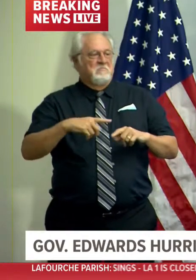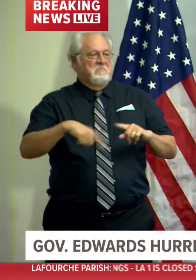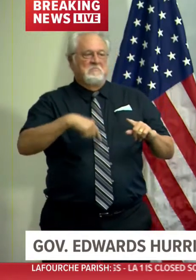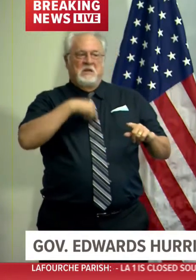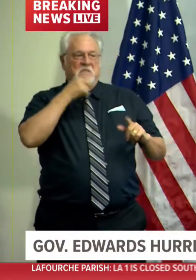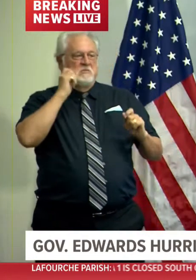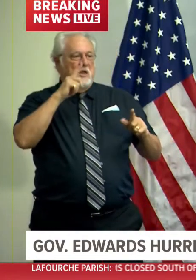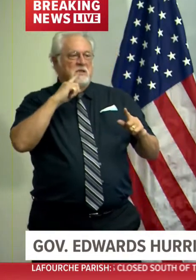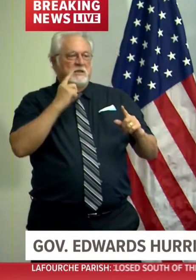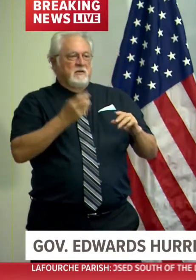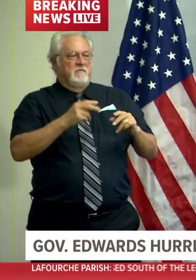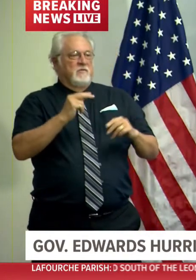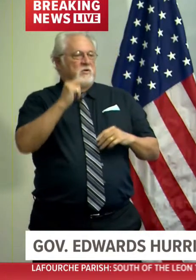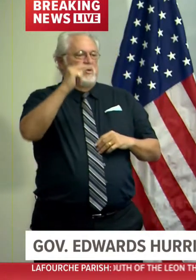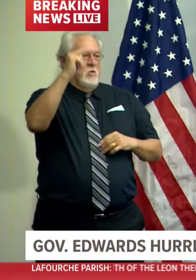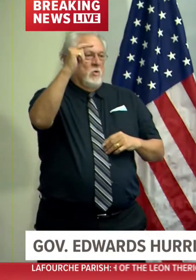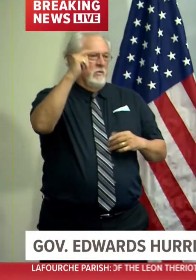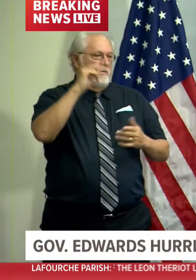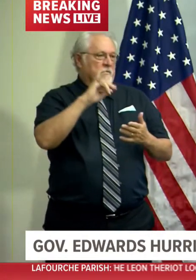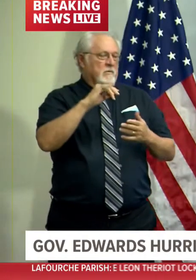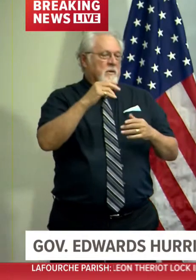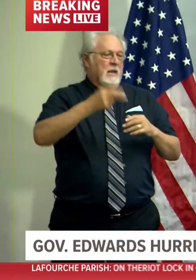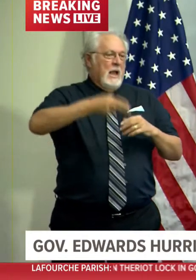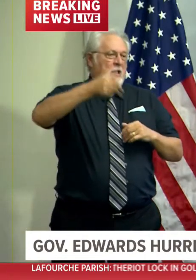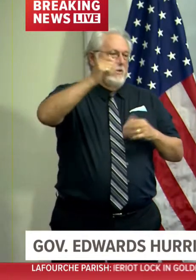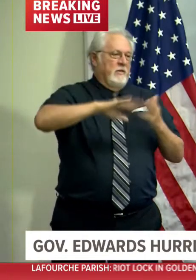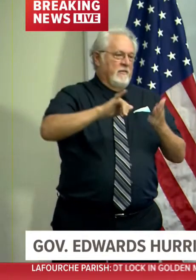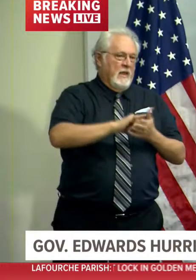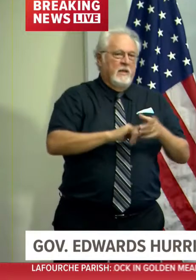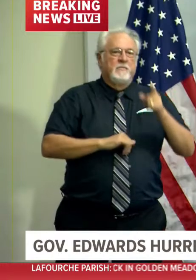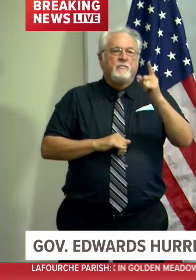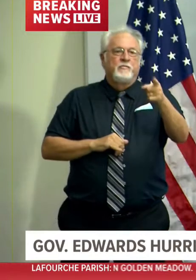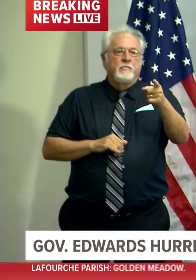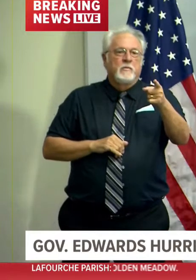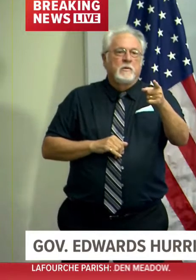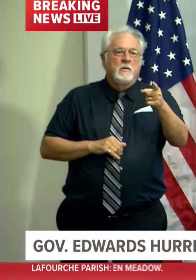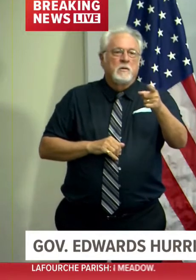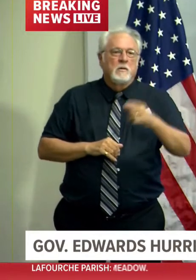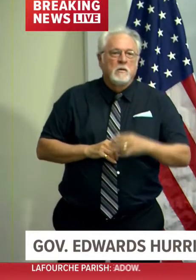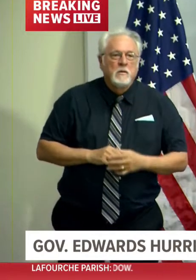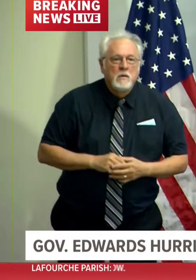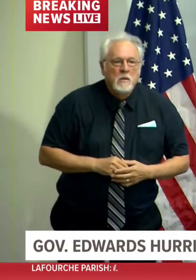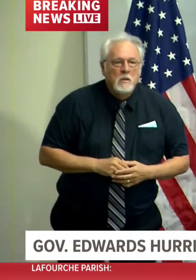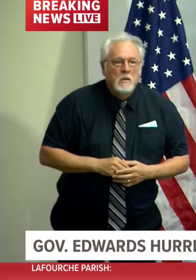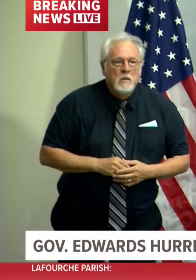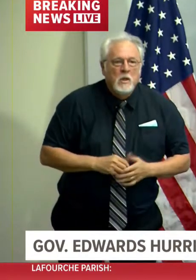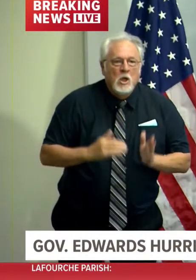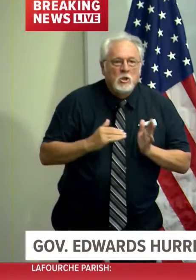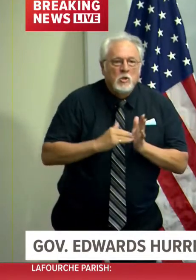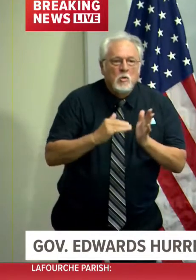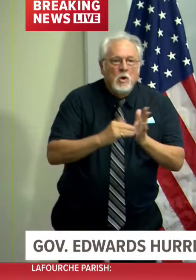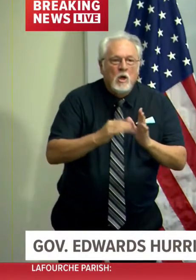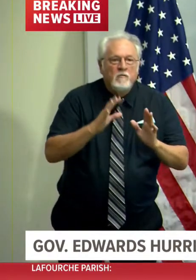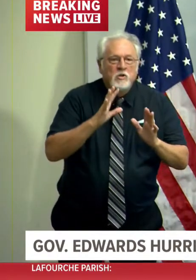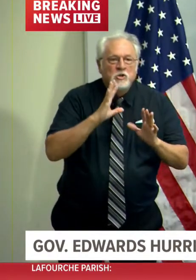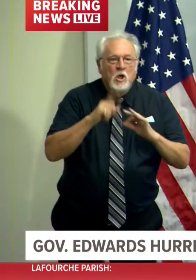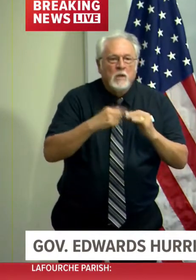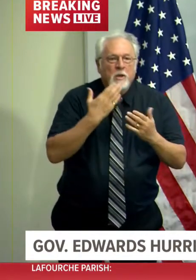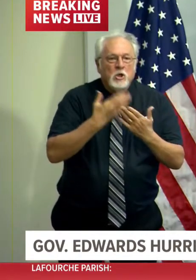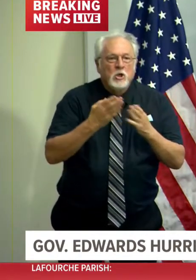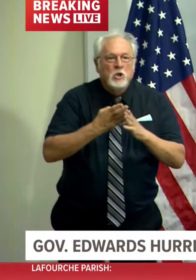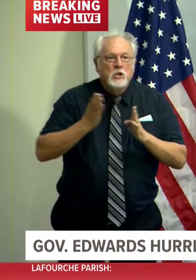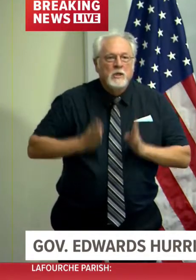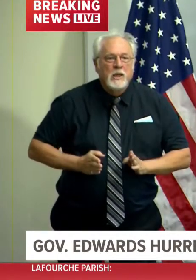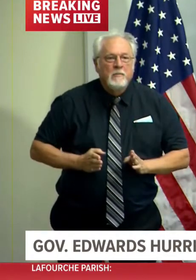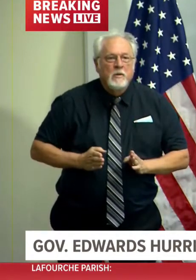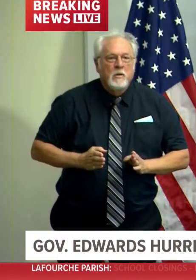surprised if it's north of that now. Yes, ma'am. Governor, you often talk about being a good neighbor. What kind